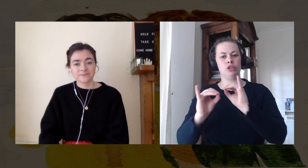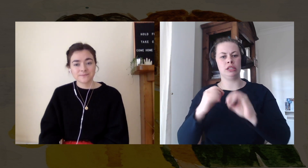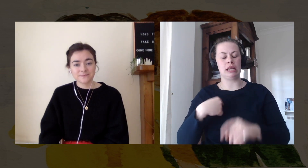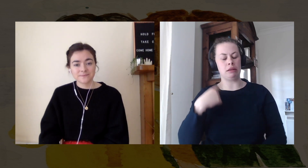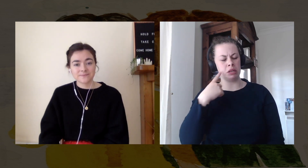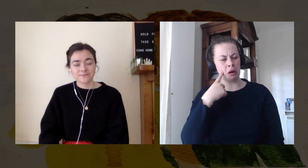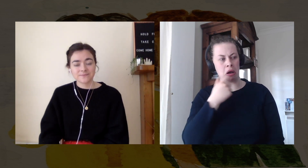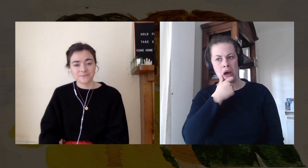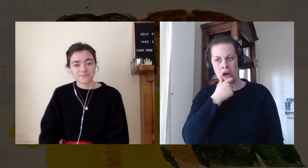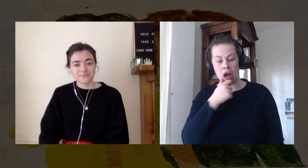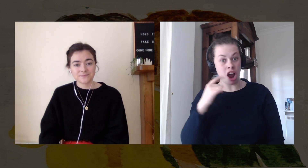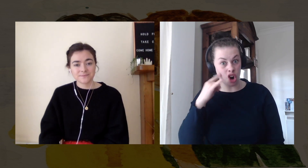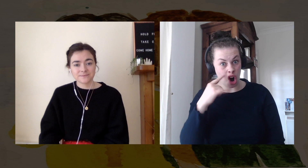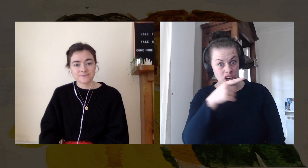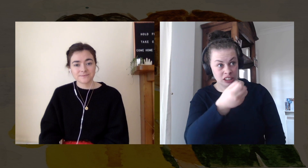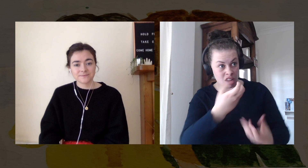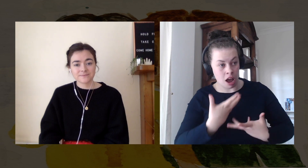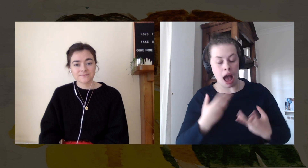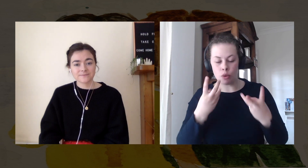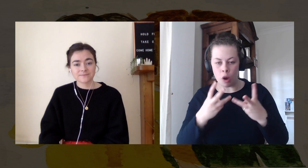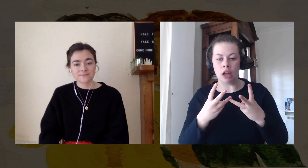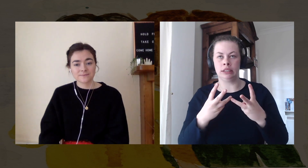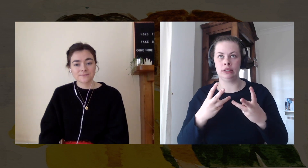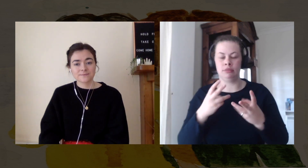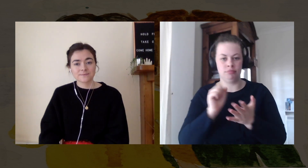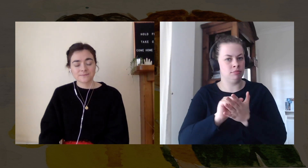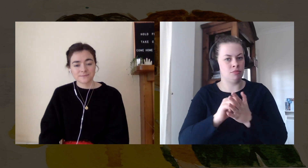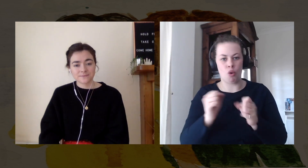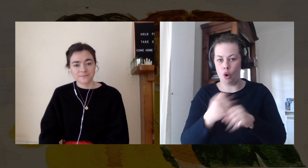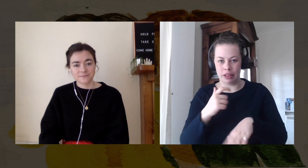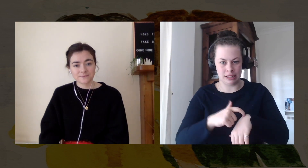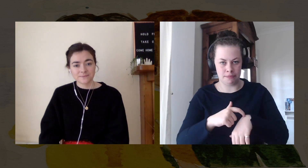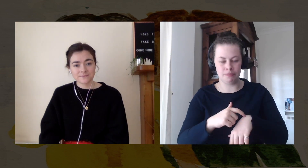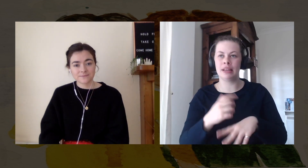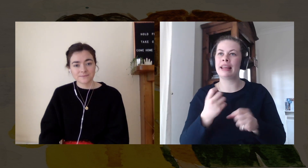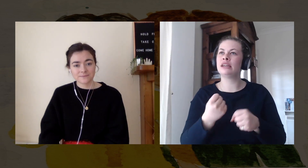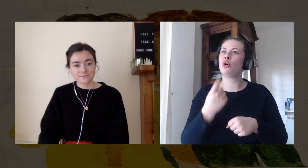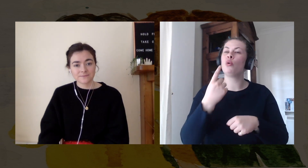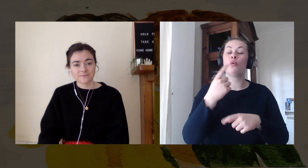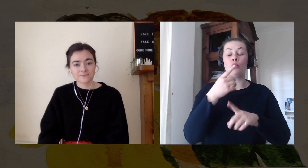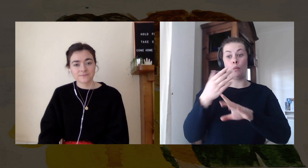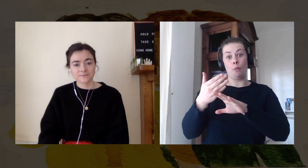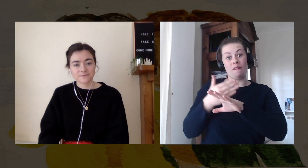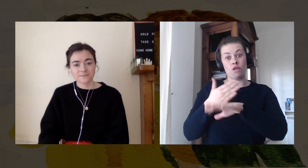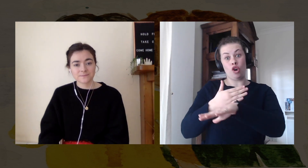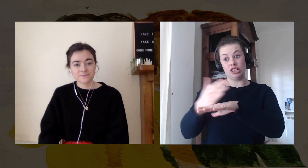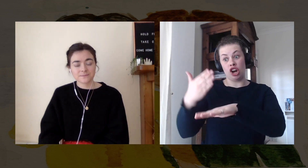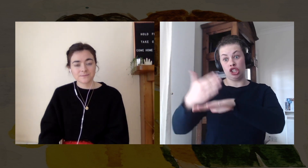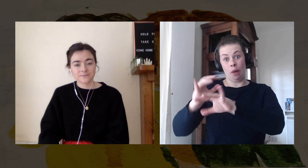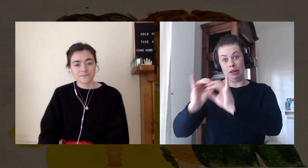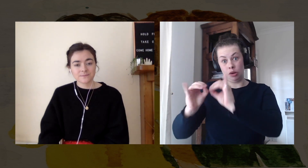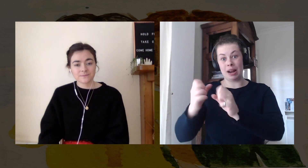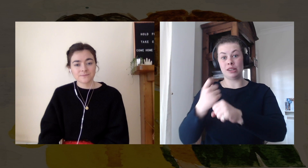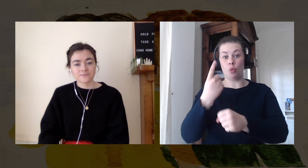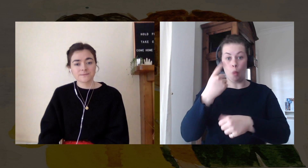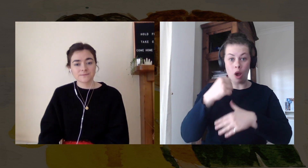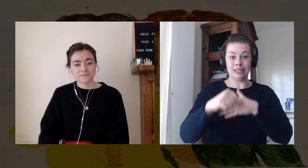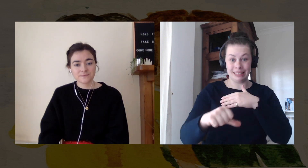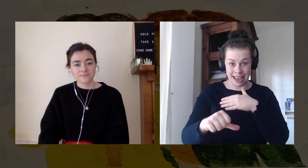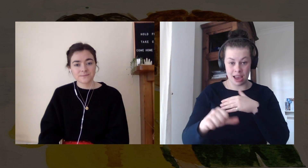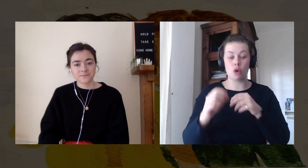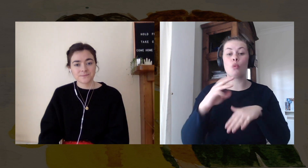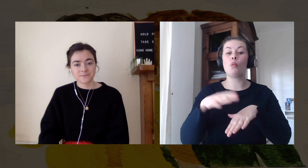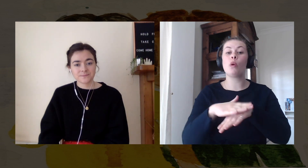it was things like you had one whole day with meetings organized with your speakers, so you could like talk to them and like figure out what they're